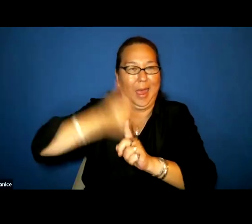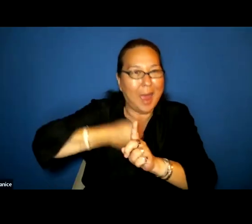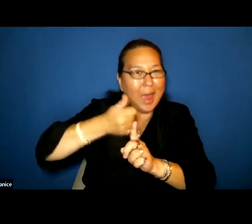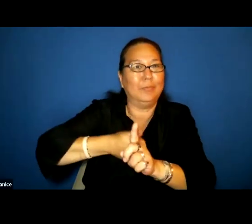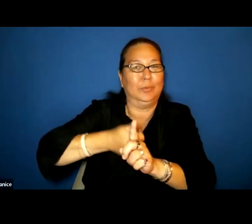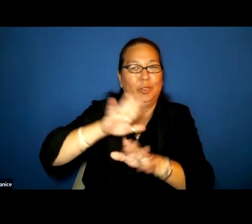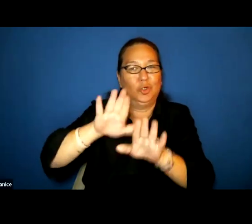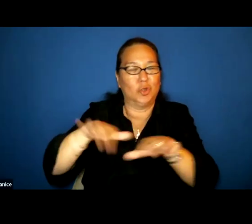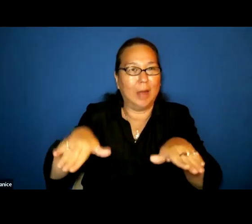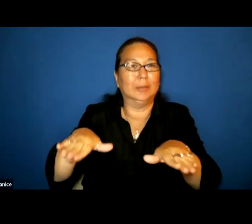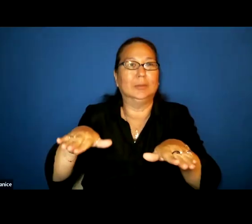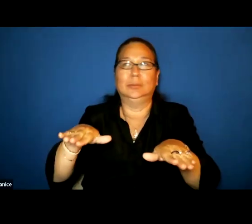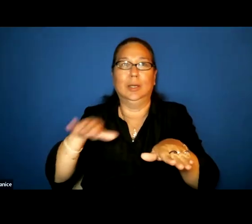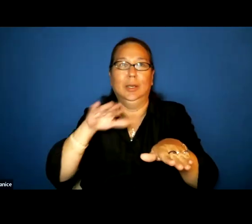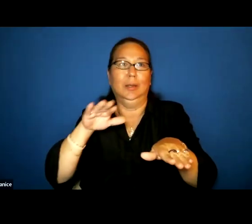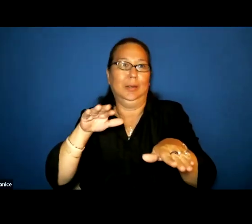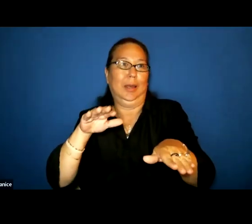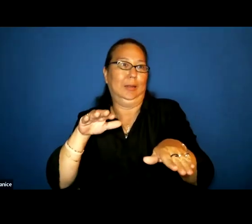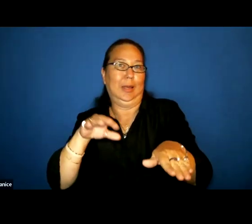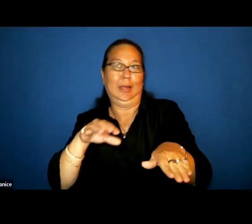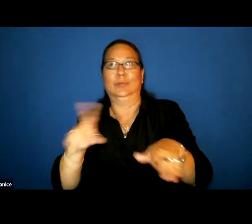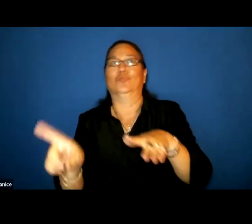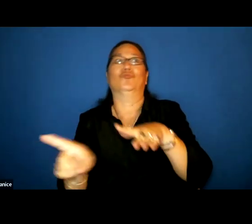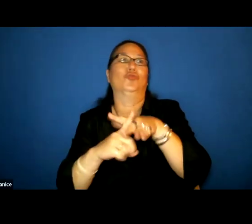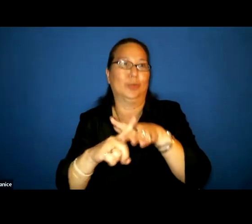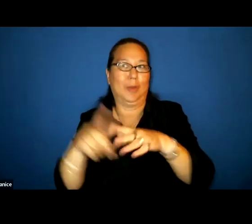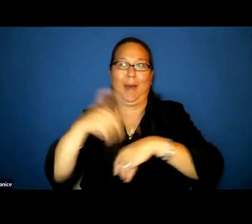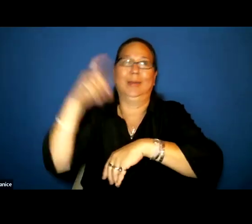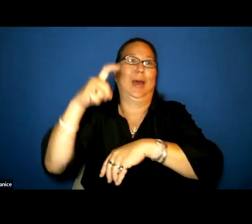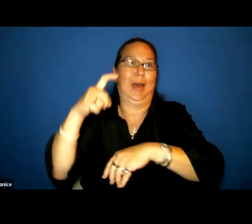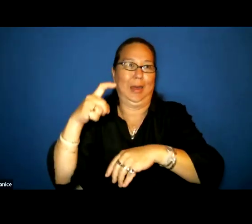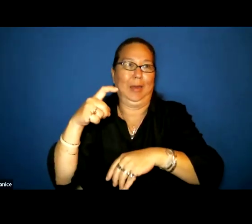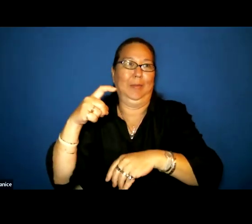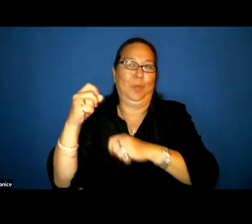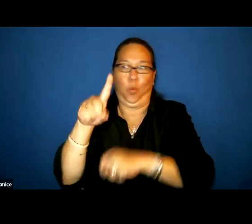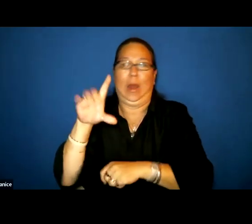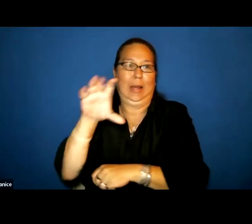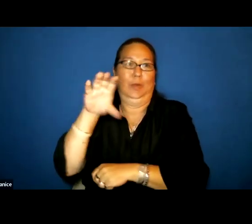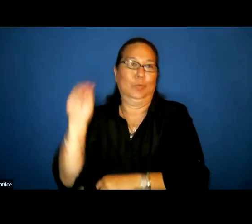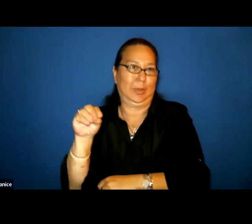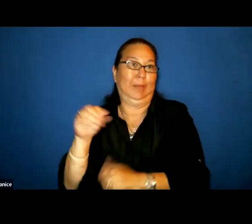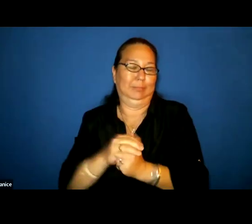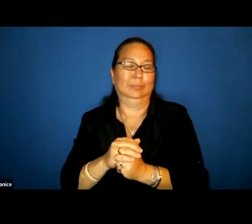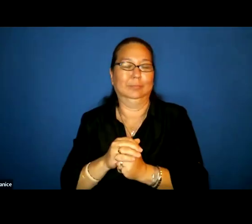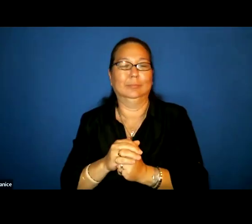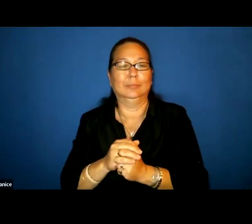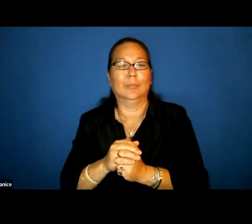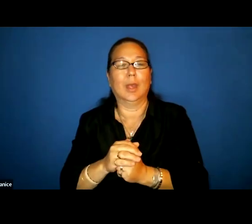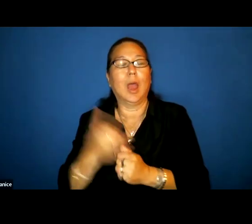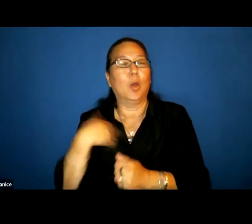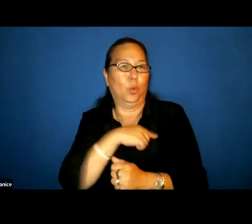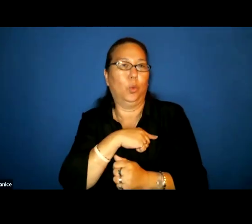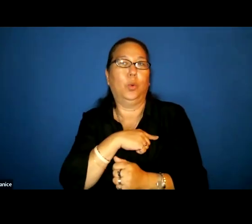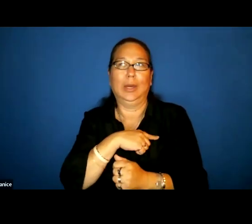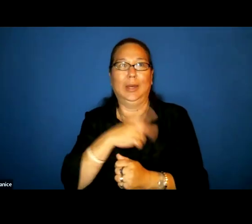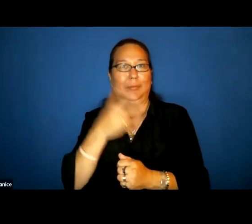about whether they will have the full time at school for breakfast before the bell and for learning. But the strides forward that we've